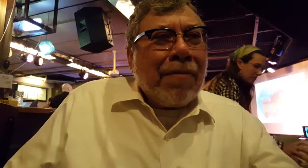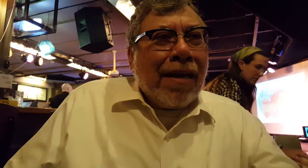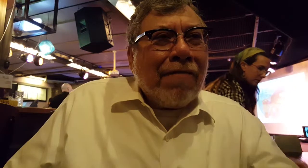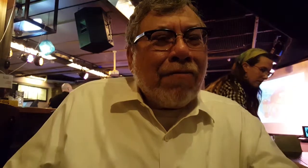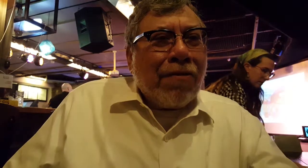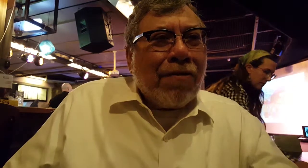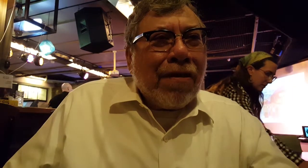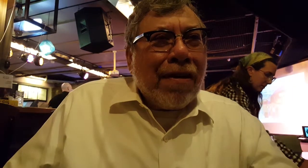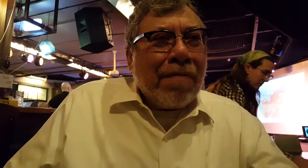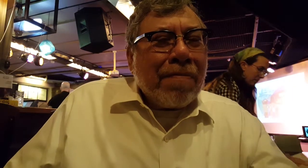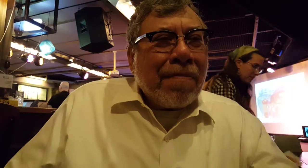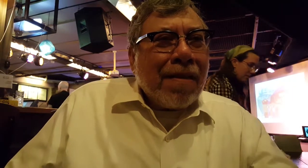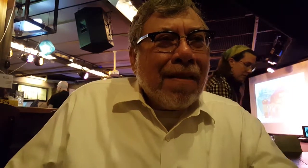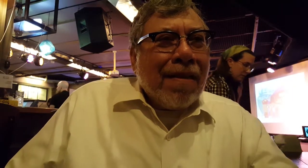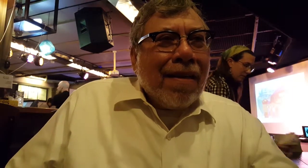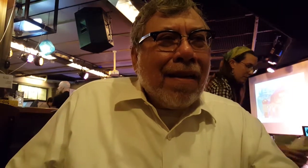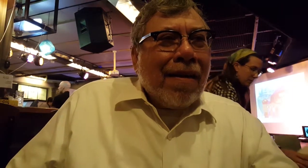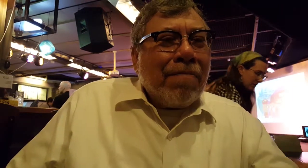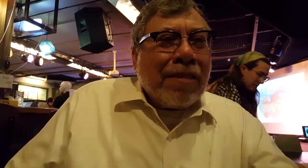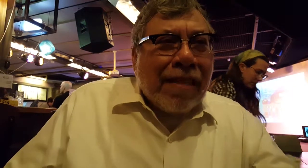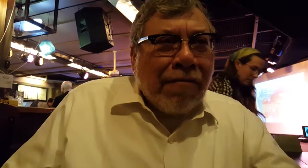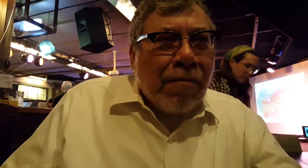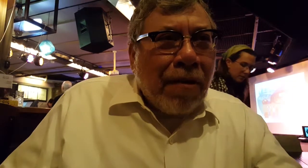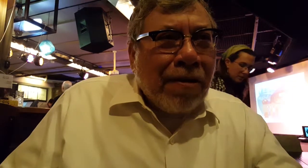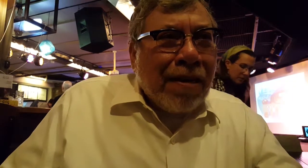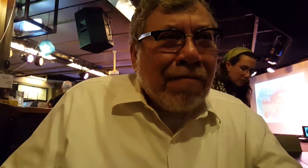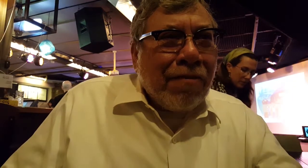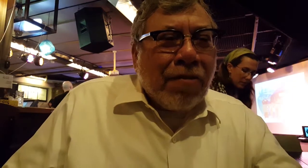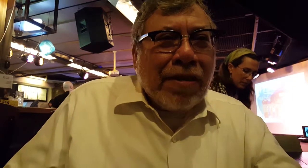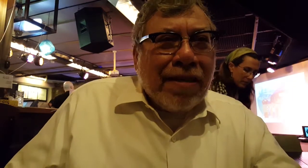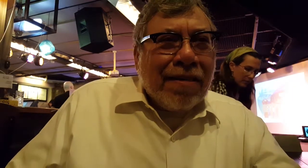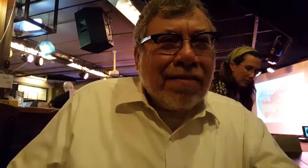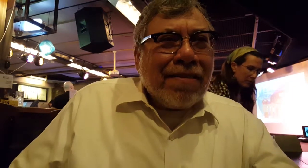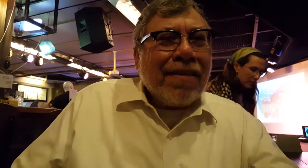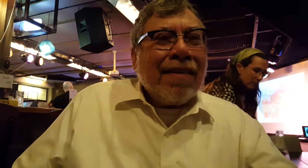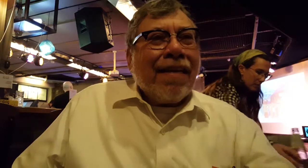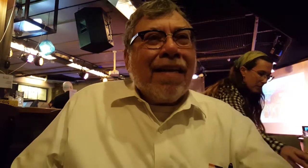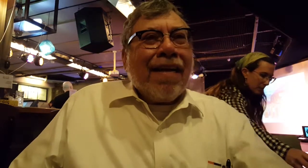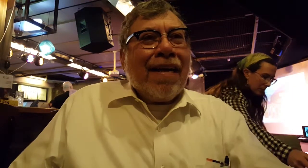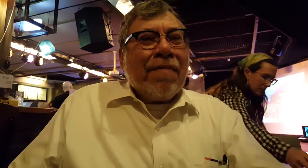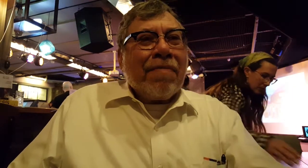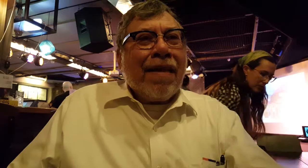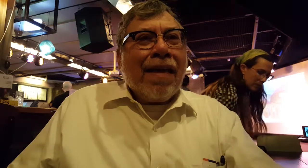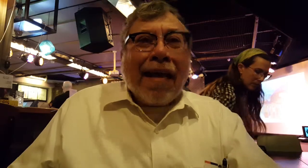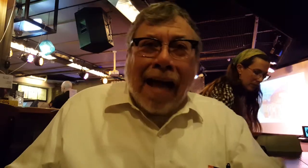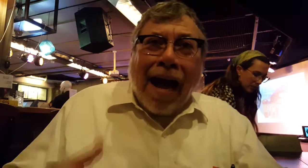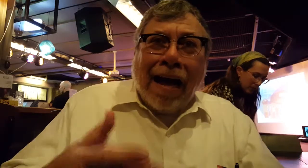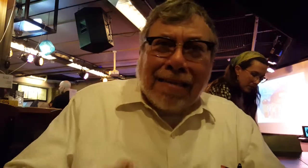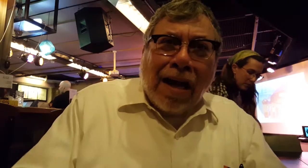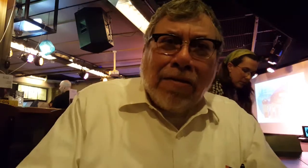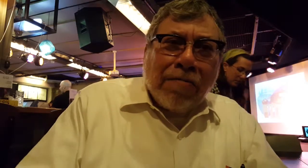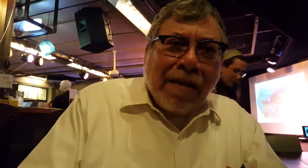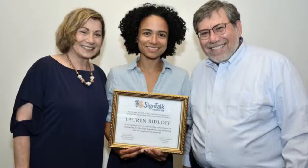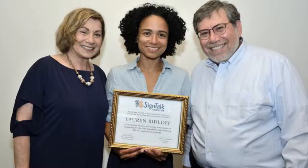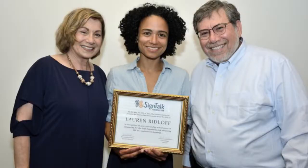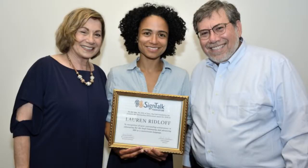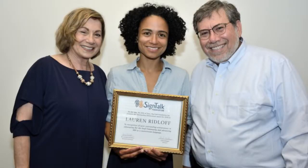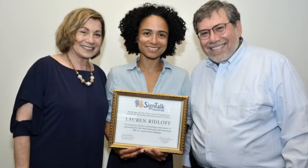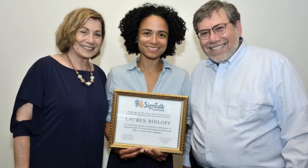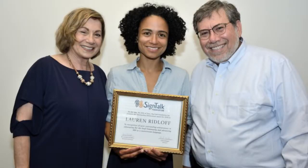nominated for Miss Deaf America for 3 years. And SignTalk Foundation,